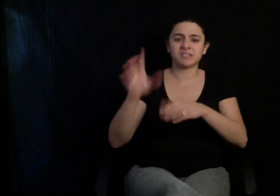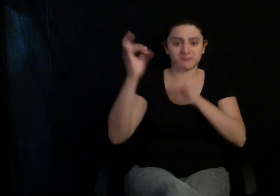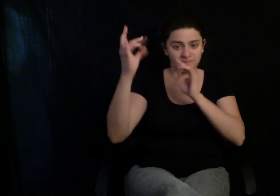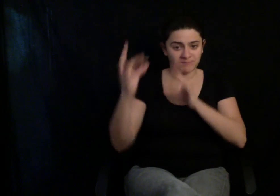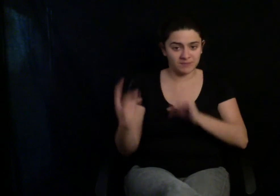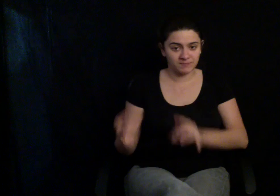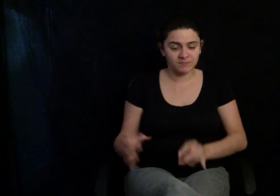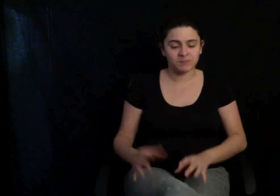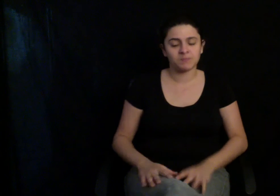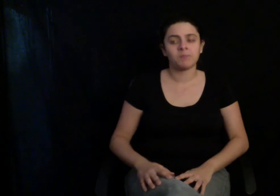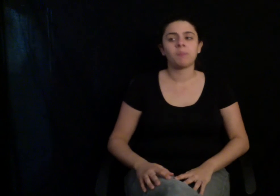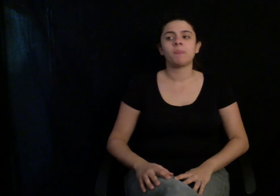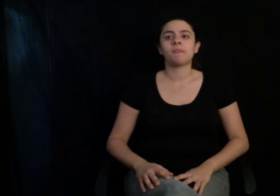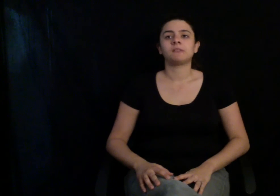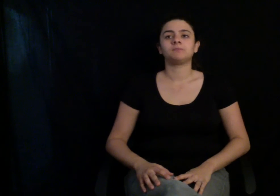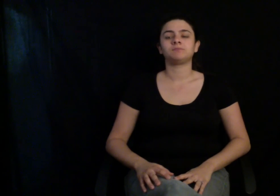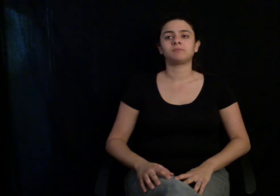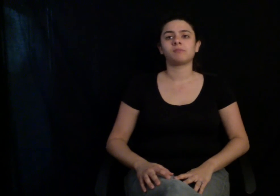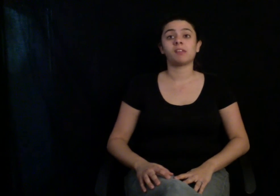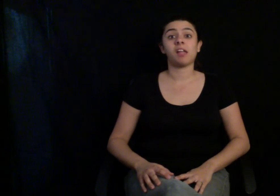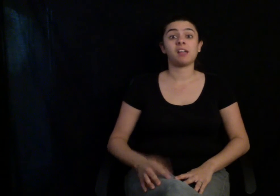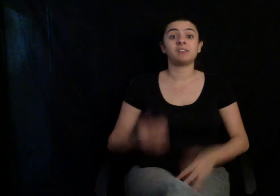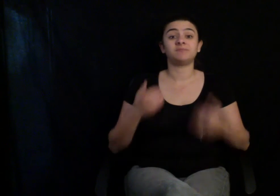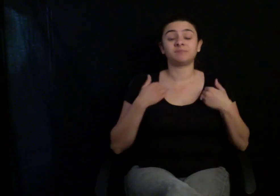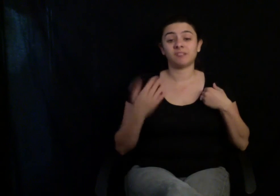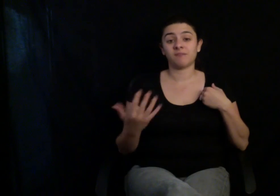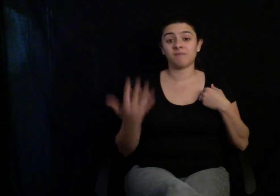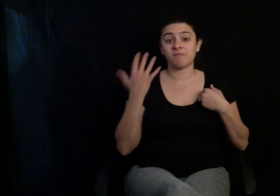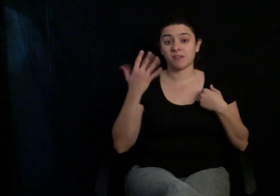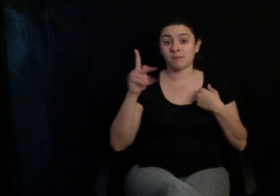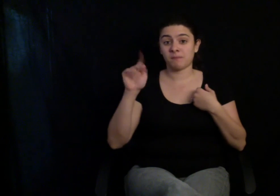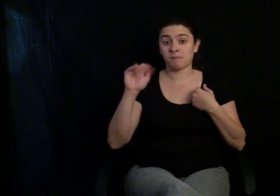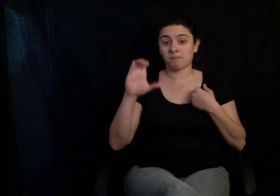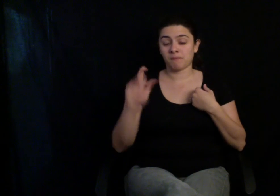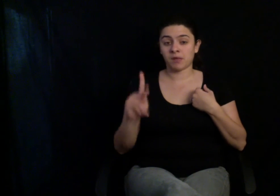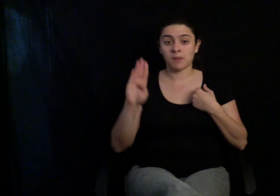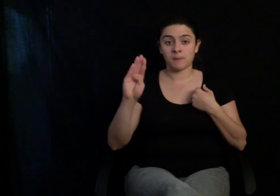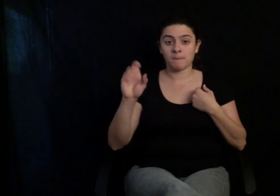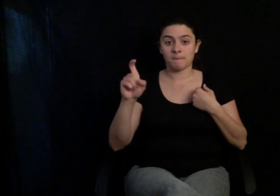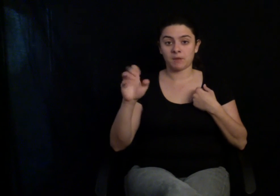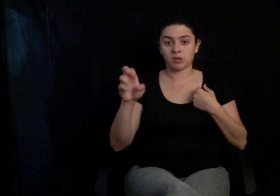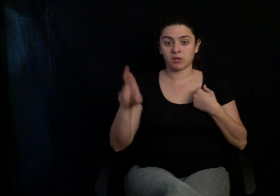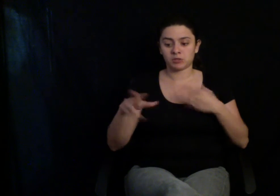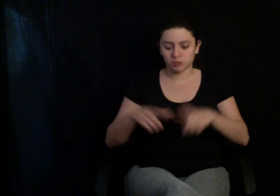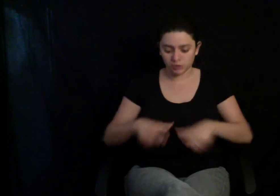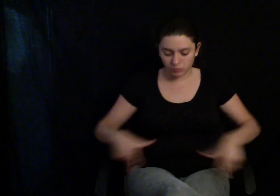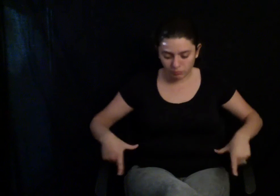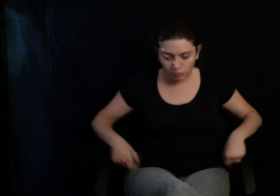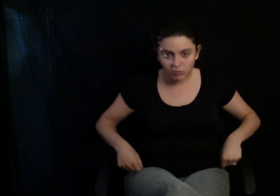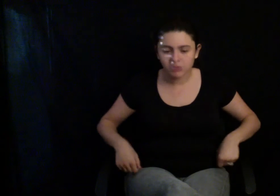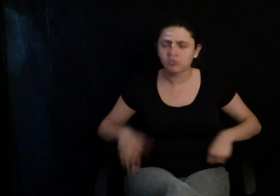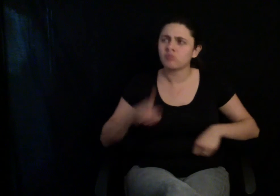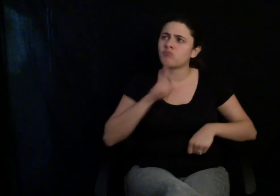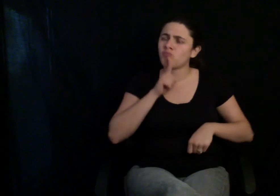Amir subreddit: "I got a 5-pack of boxer briefs. Holy shit, they are amazingly comfortable. 69 out of 10